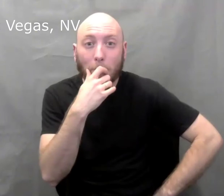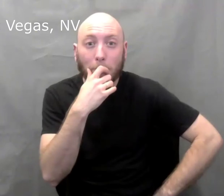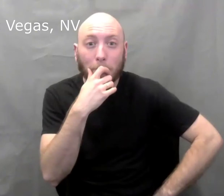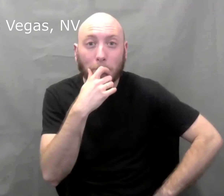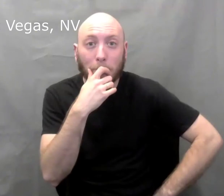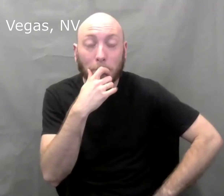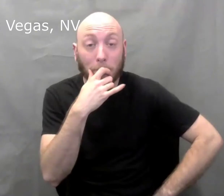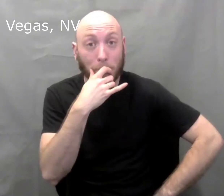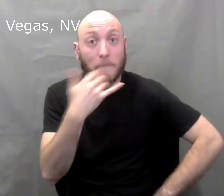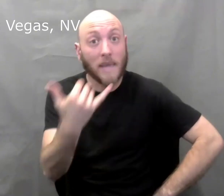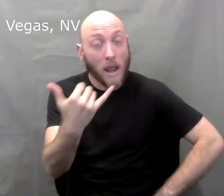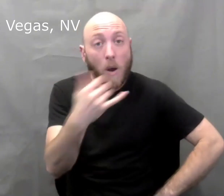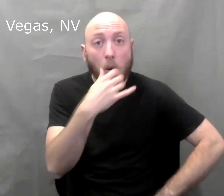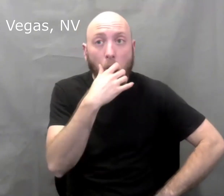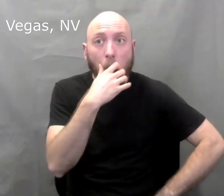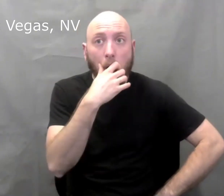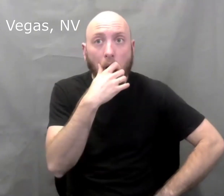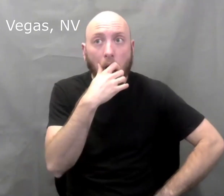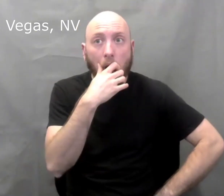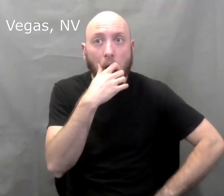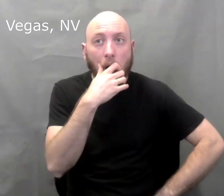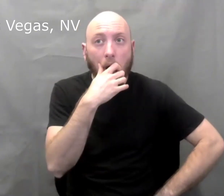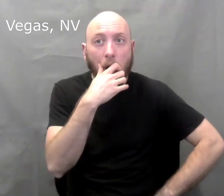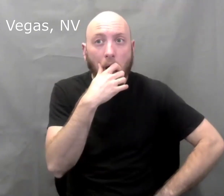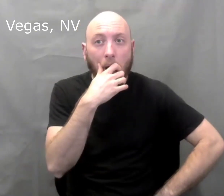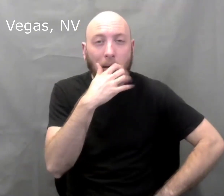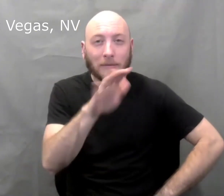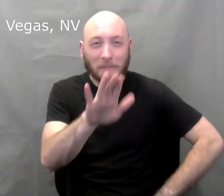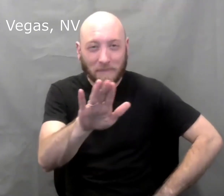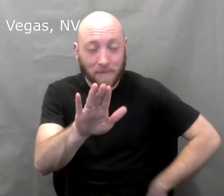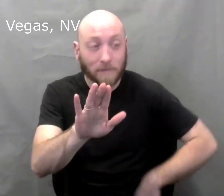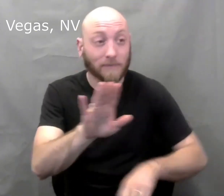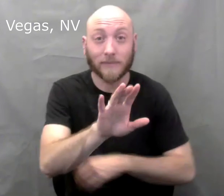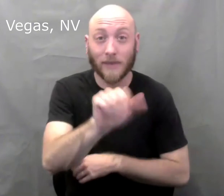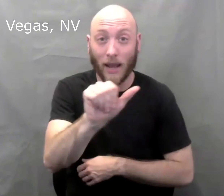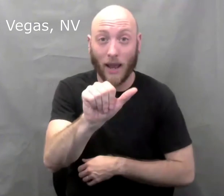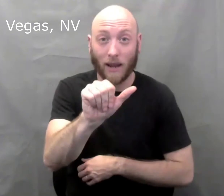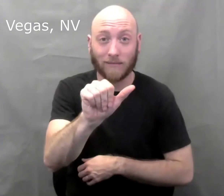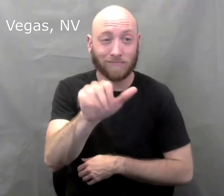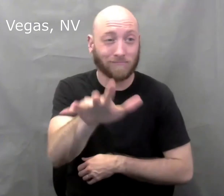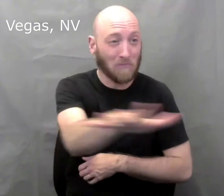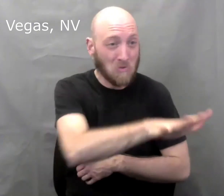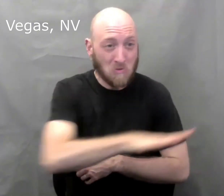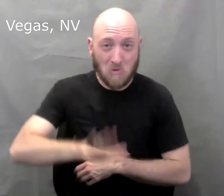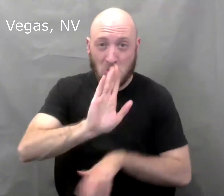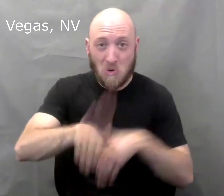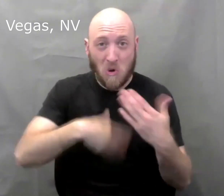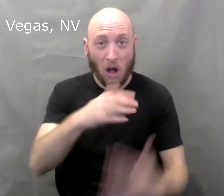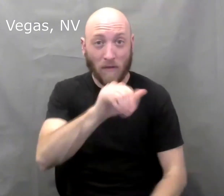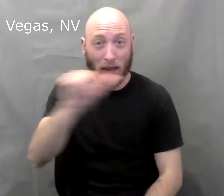today that there's probably no one in AA that would ever do that to anyone during a